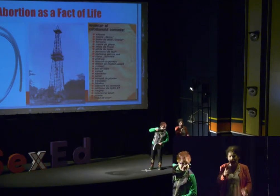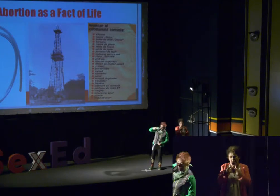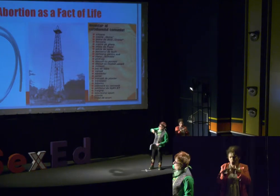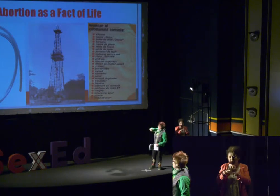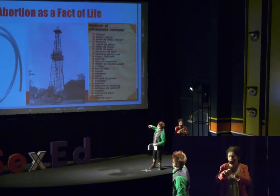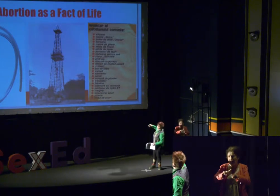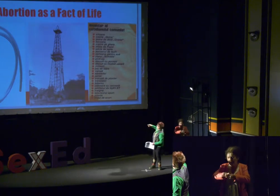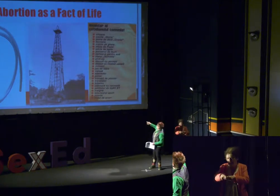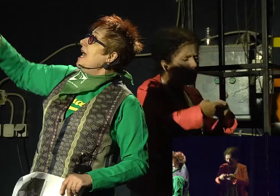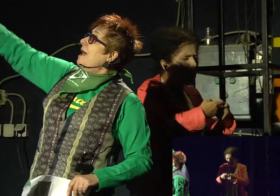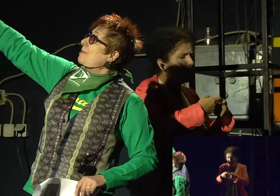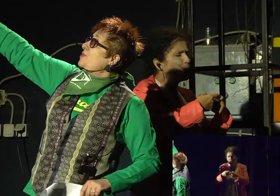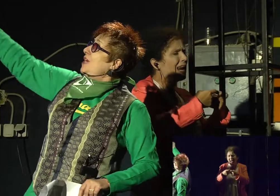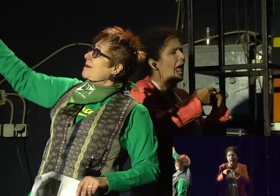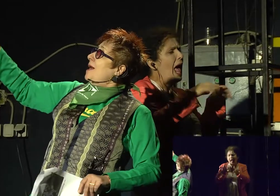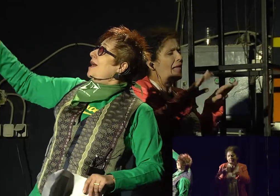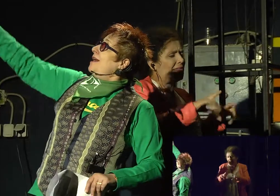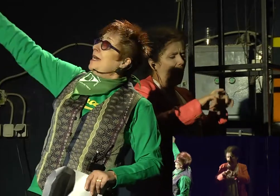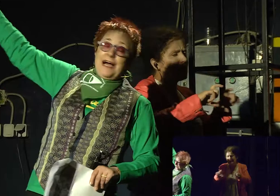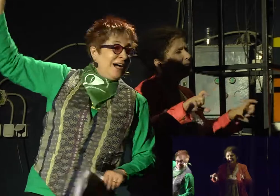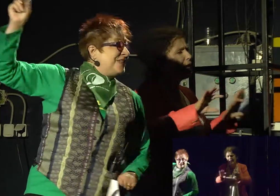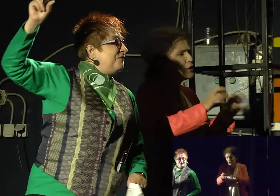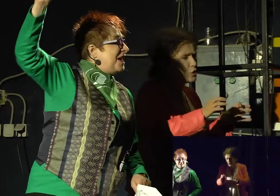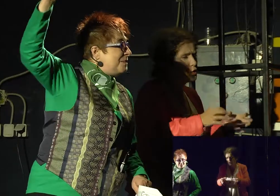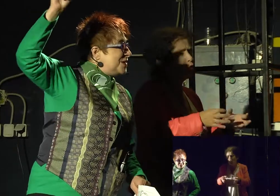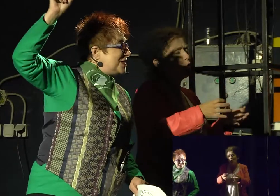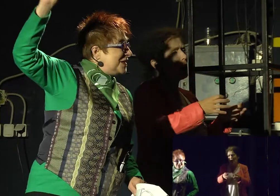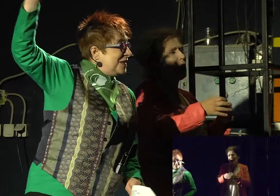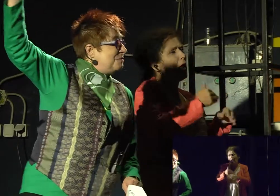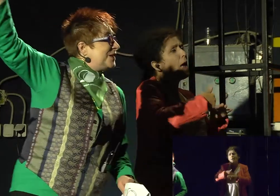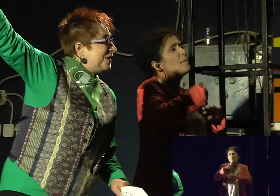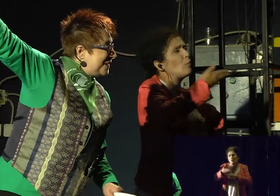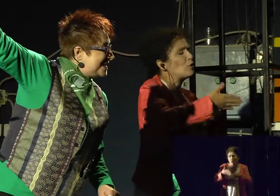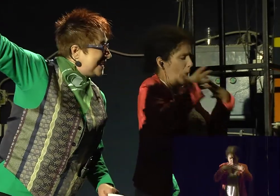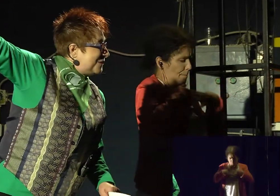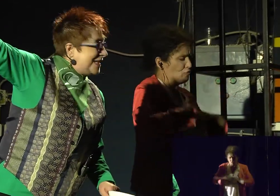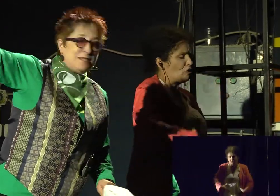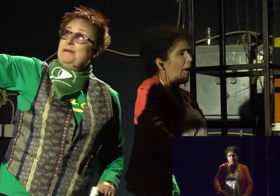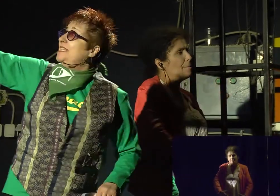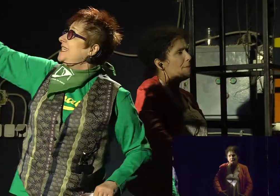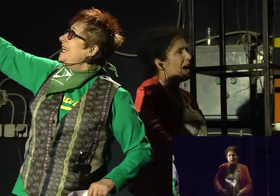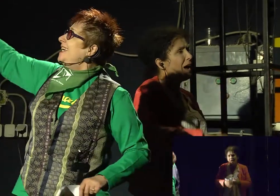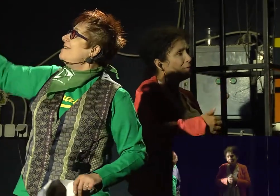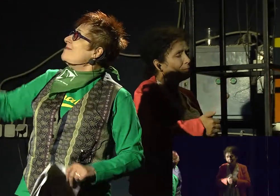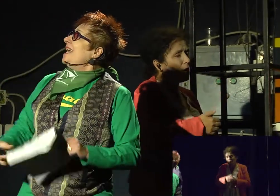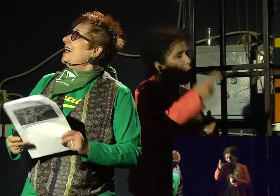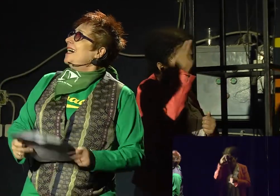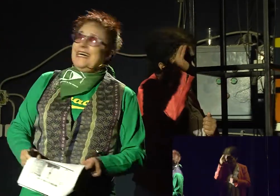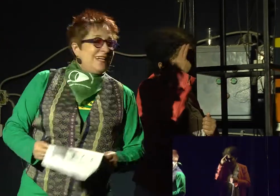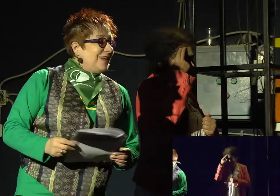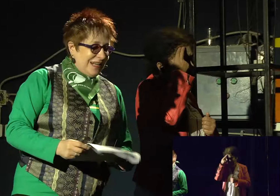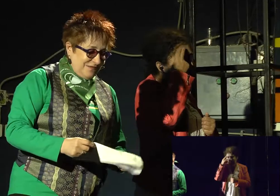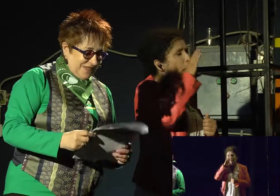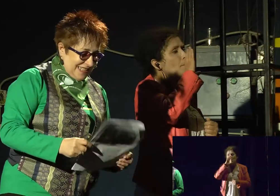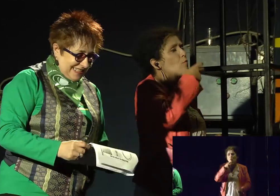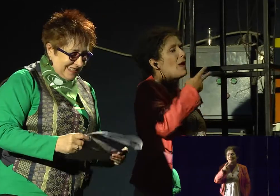which I still have one, by the way, a pajama, the famous Bulgarian cigarettes, BT,